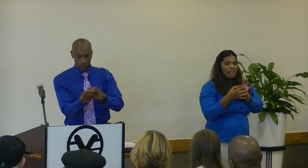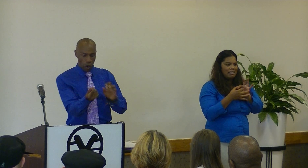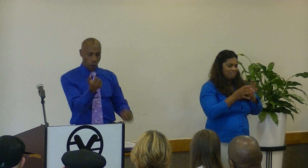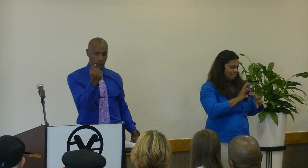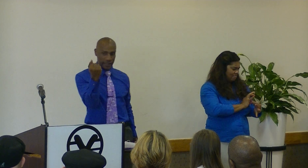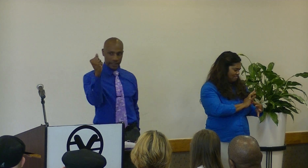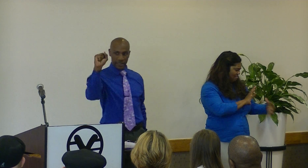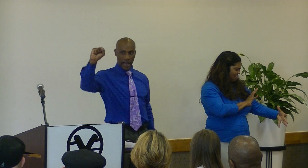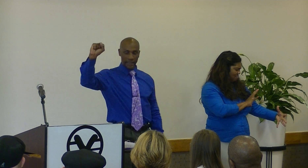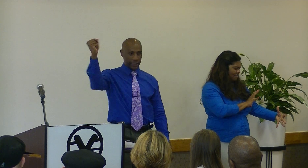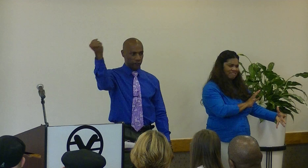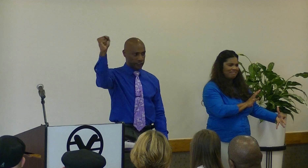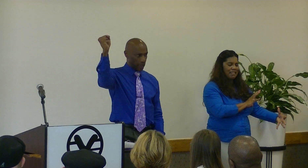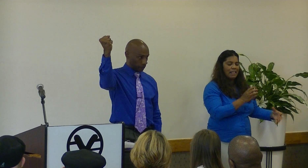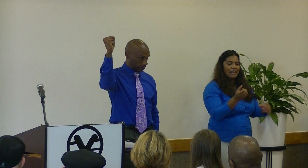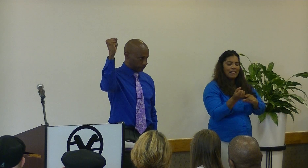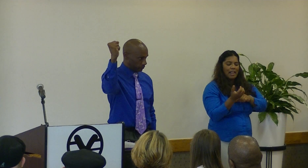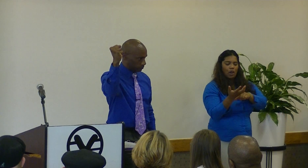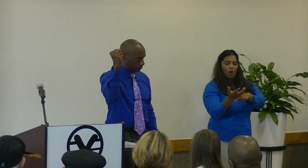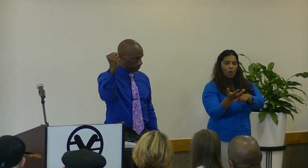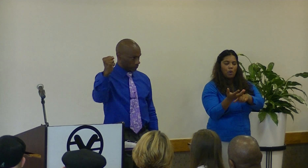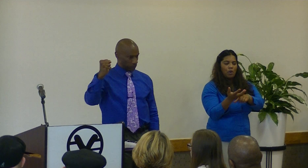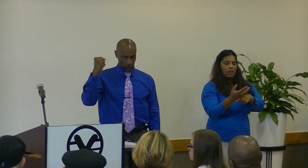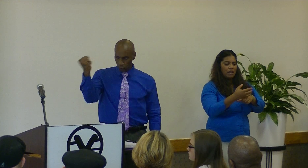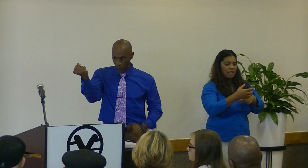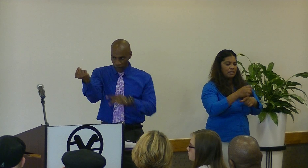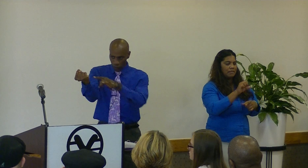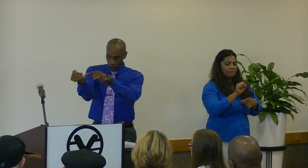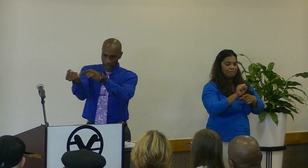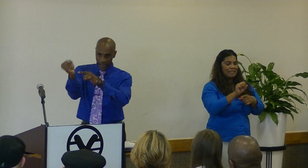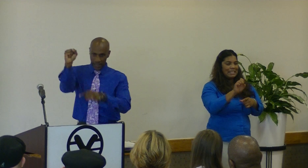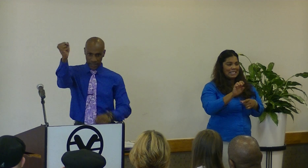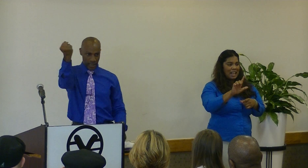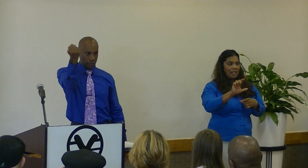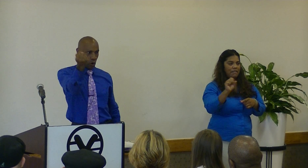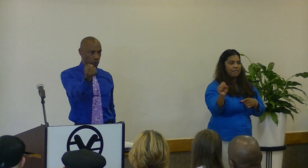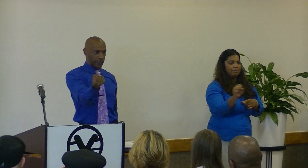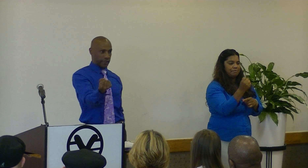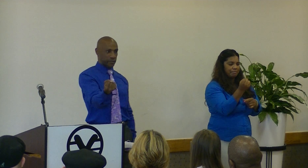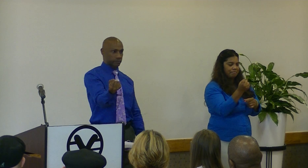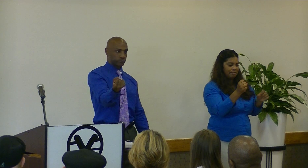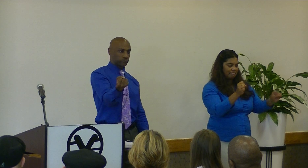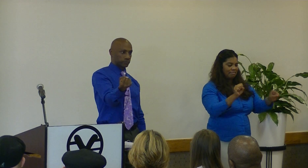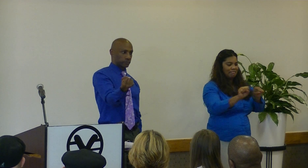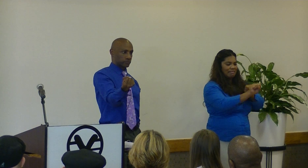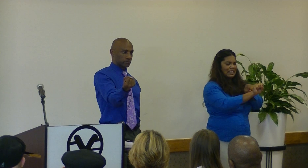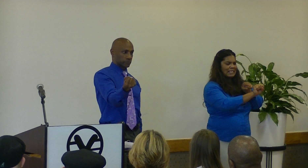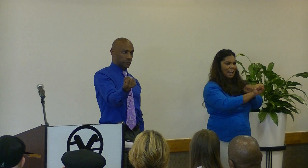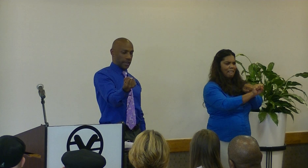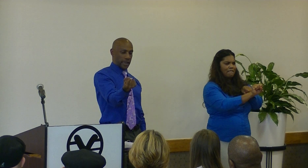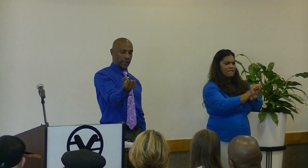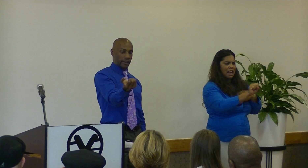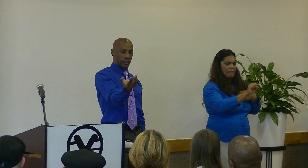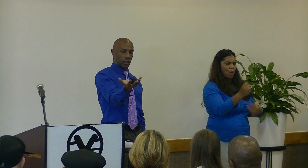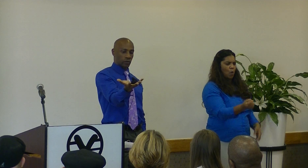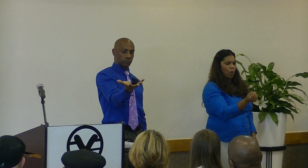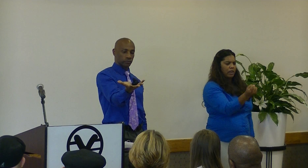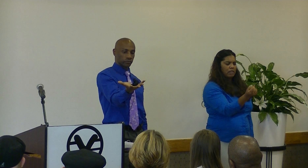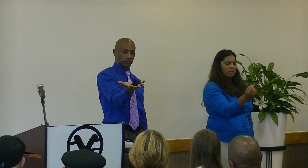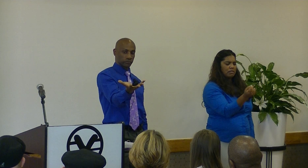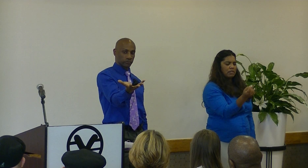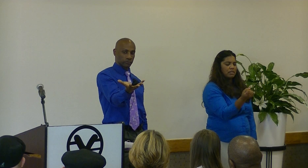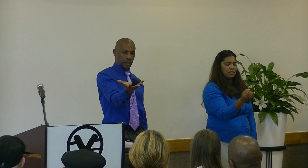If I am holding this idea of self, whoever Ray is, I'm holding it. And I let